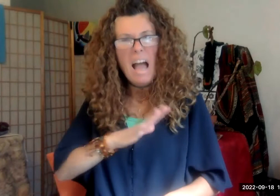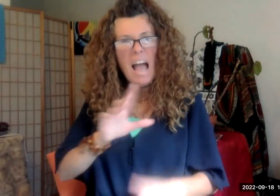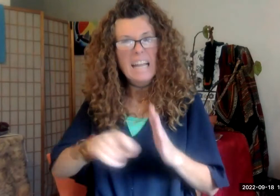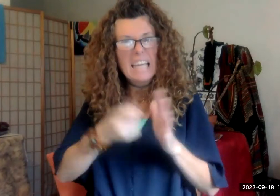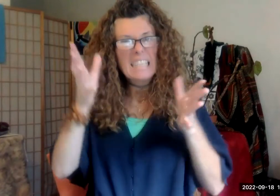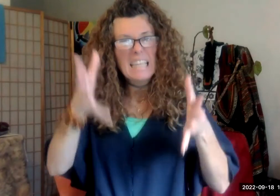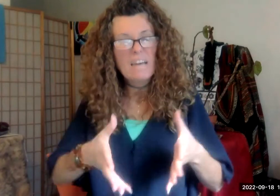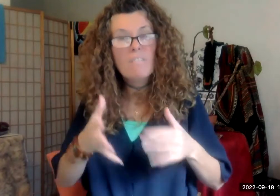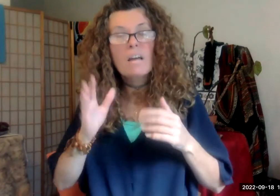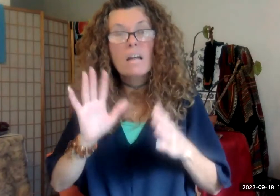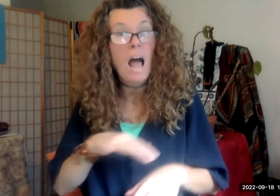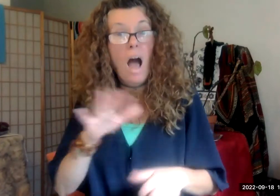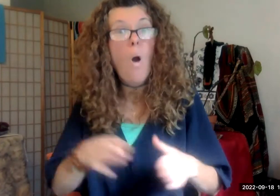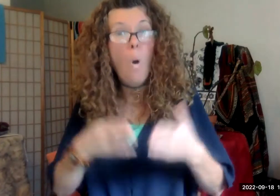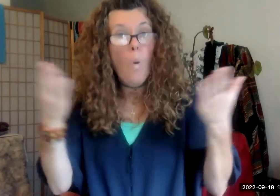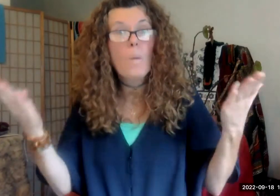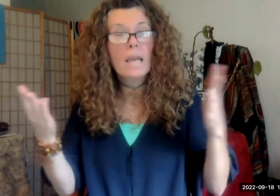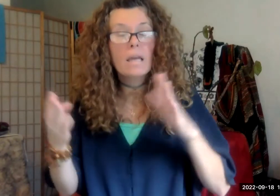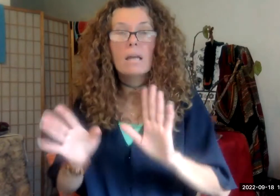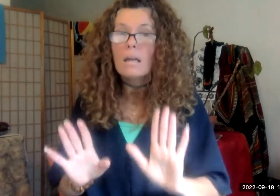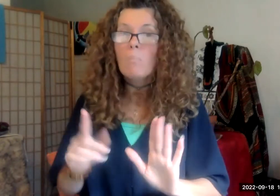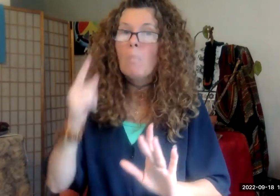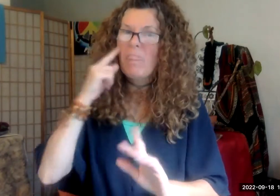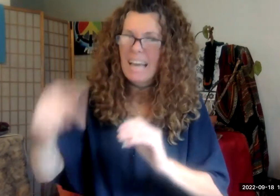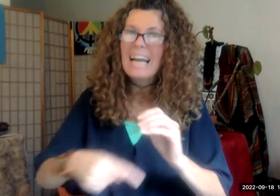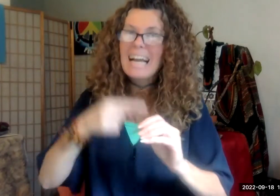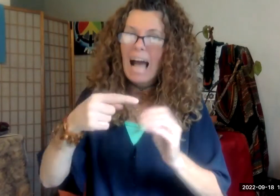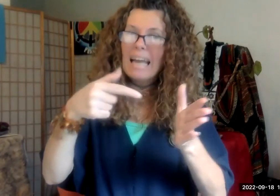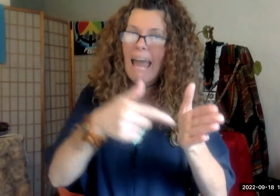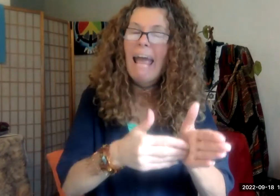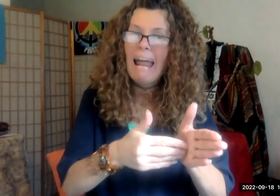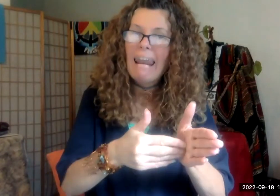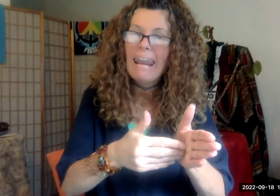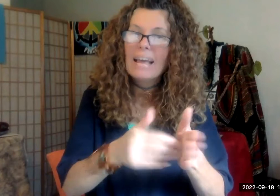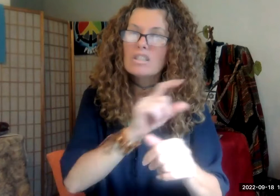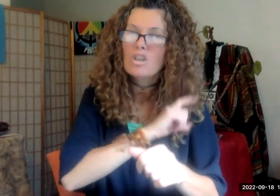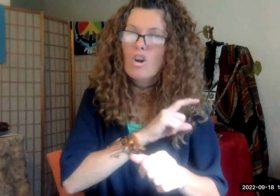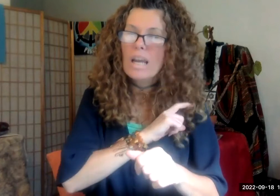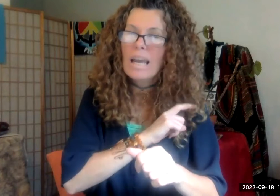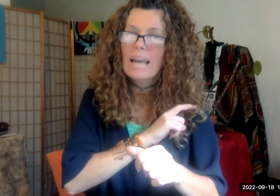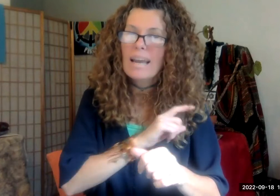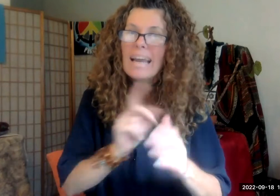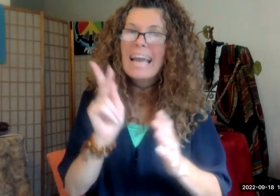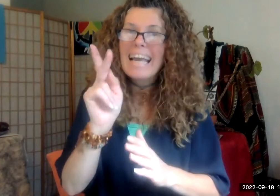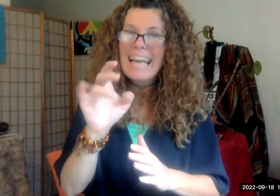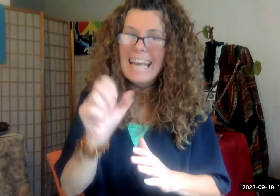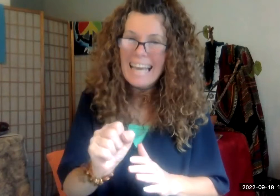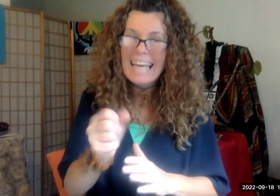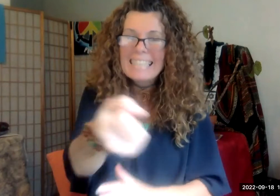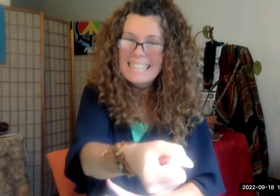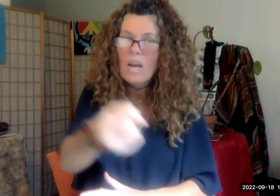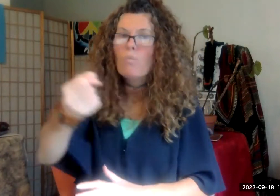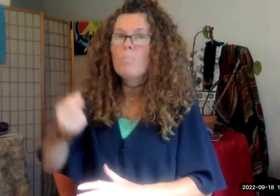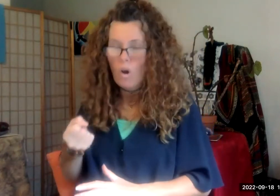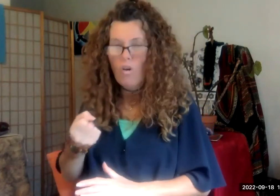might have to start rethinking that. Just having a little more security mindedness. Take the keys out of all the vehicles, even if you don't think